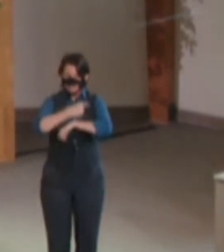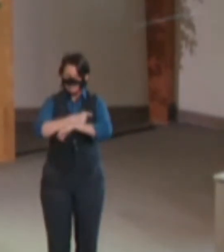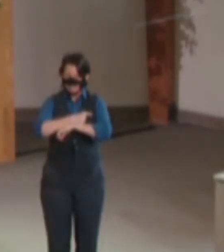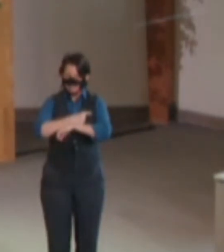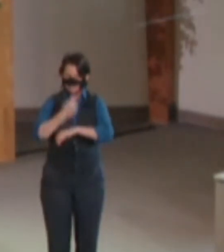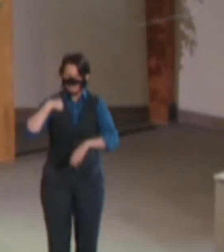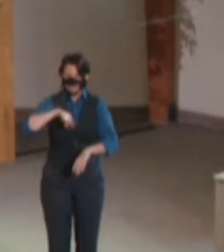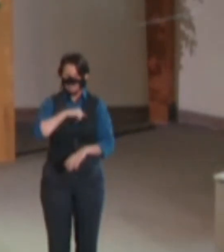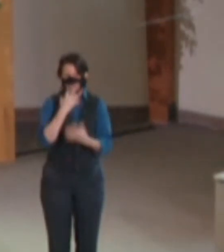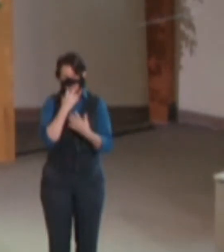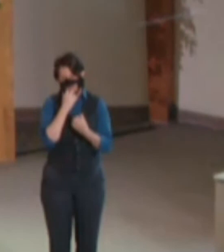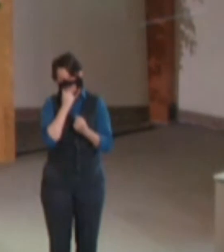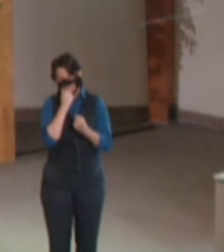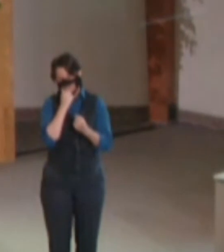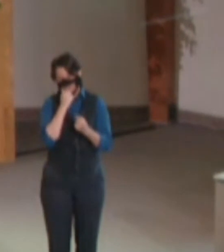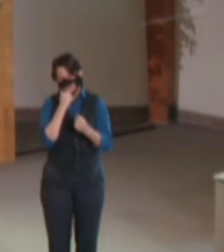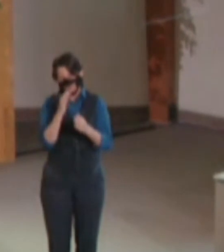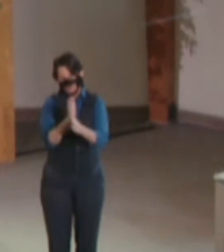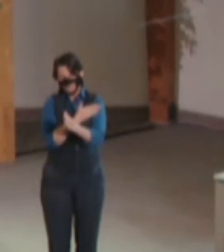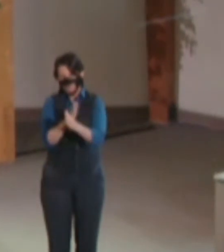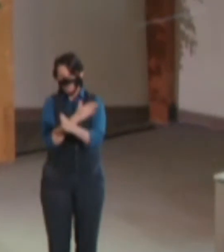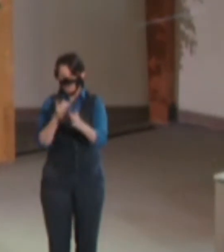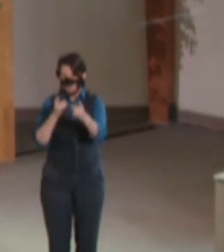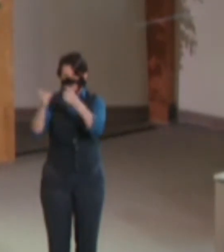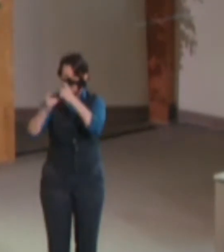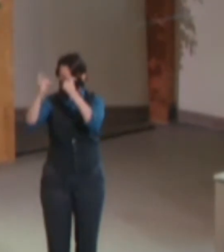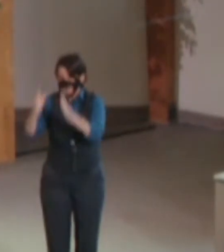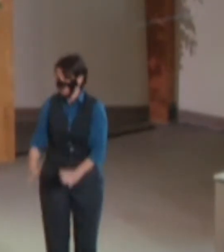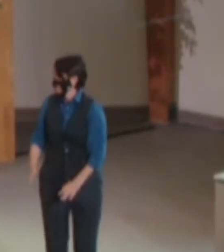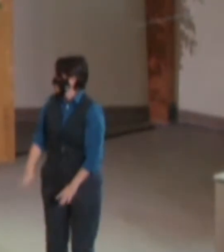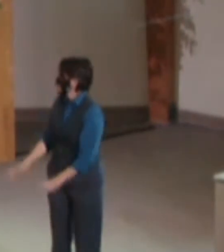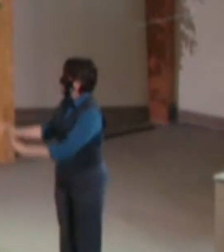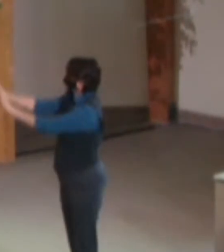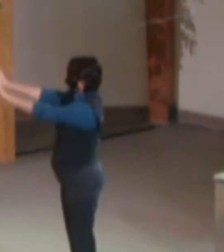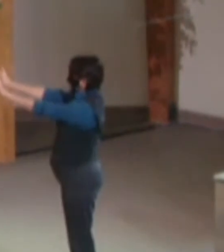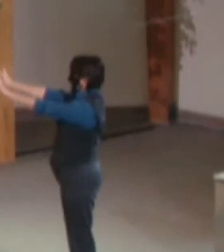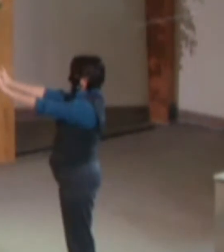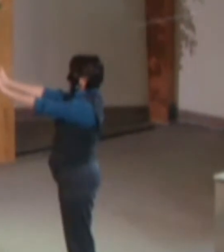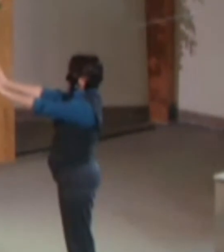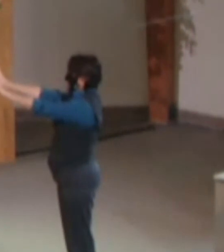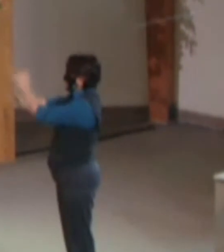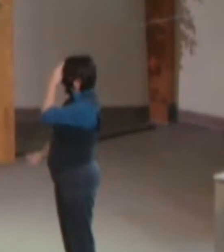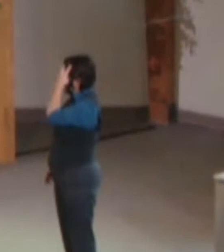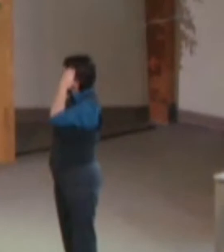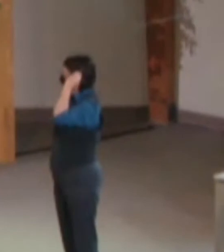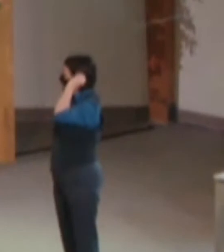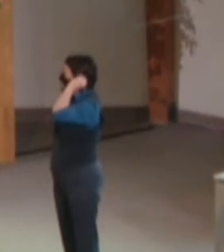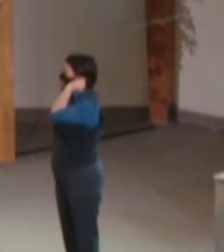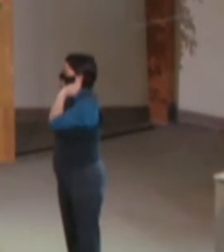beloved musical director. So we just want to honor you.